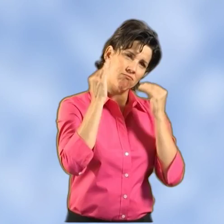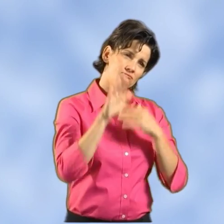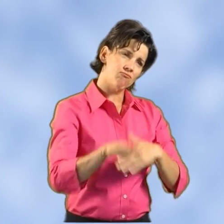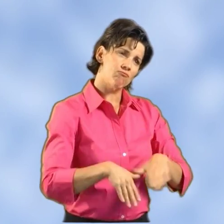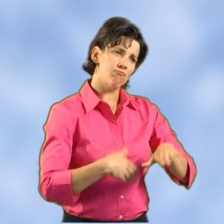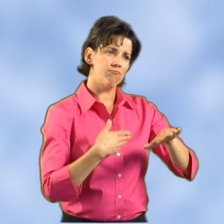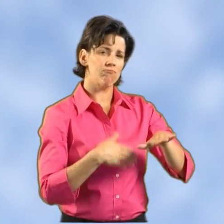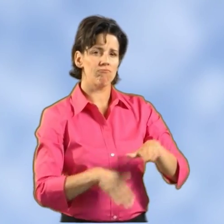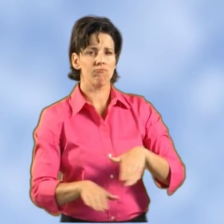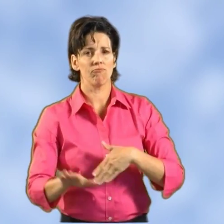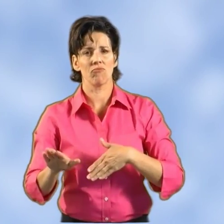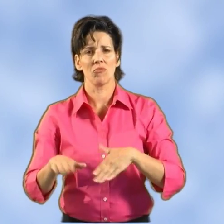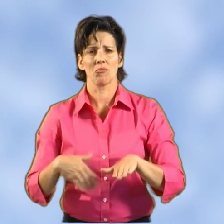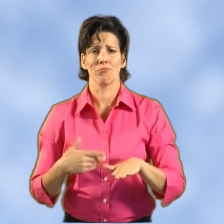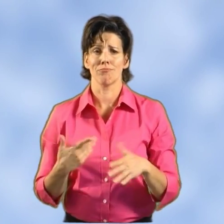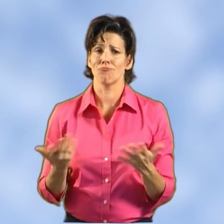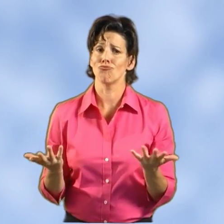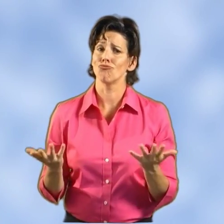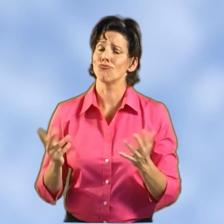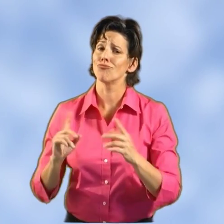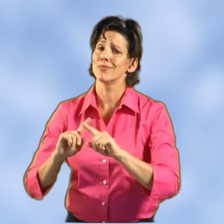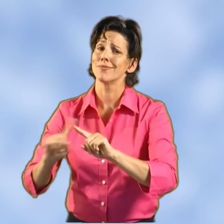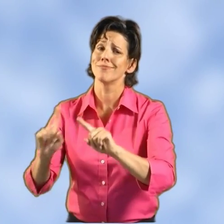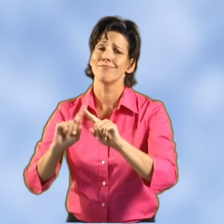to walk and think.